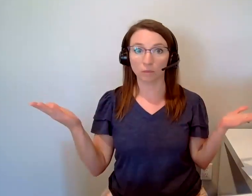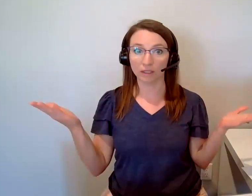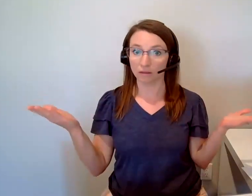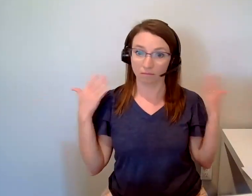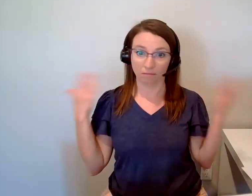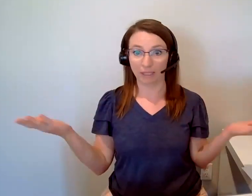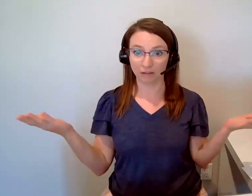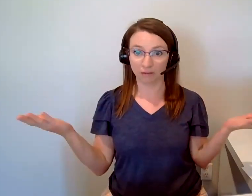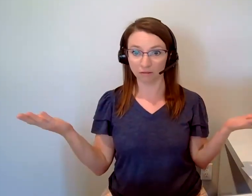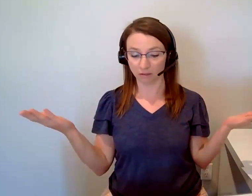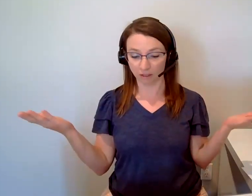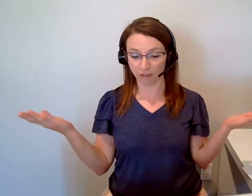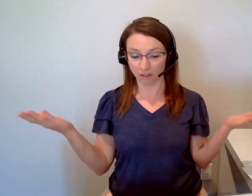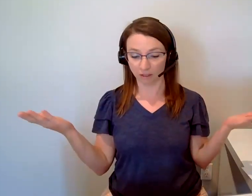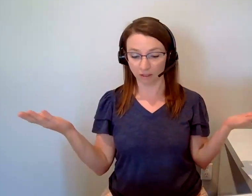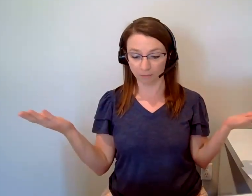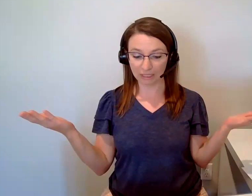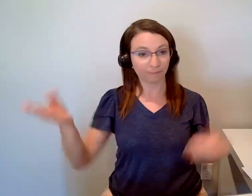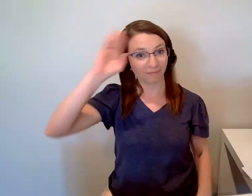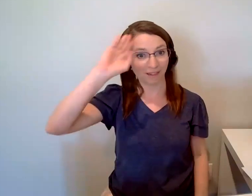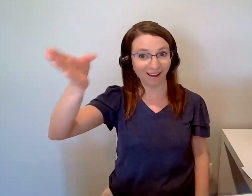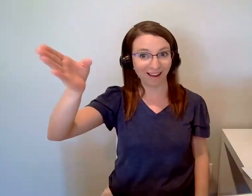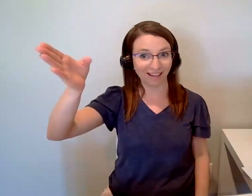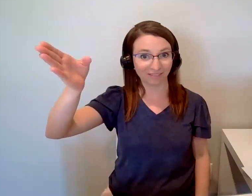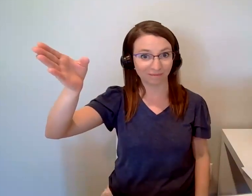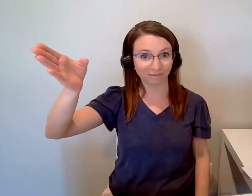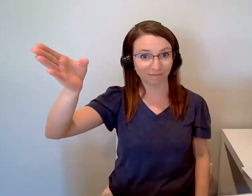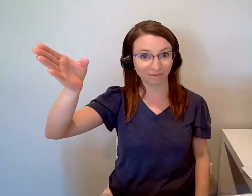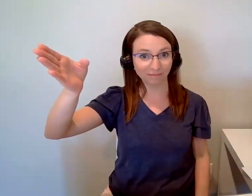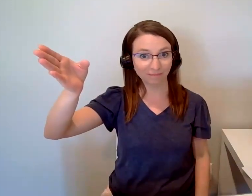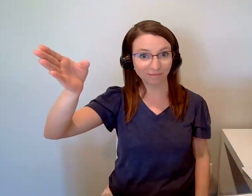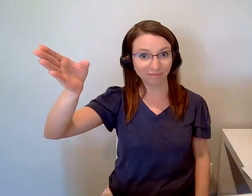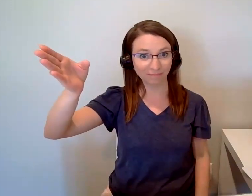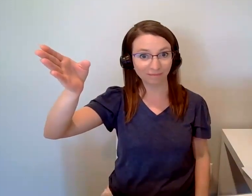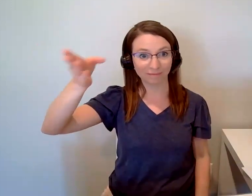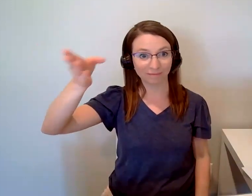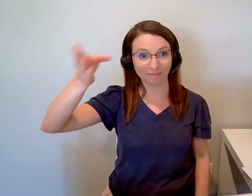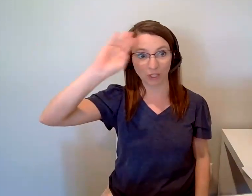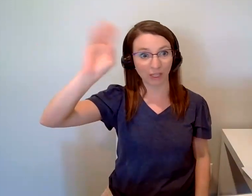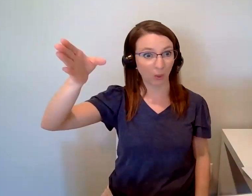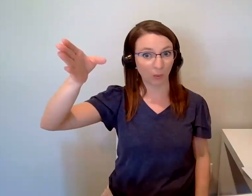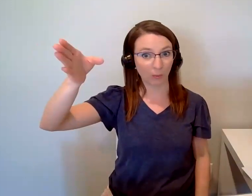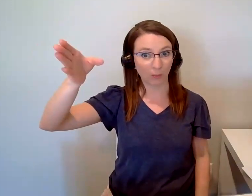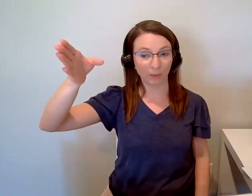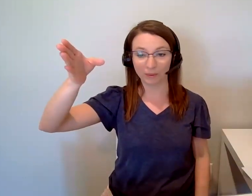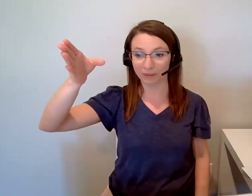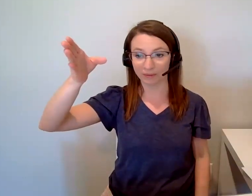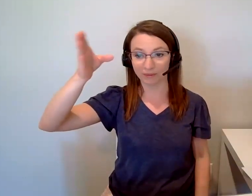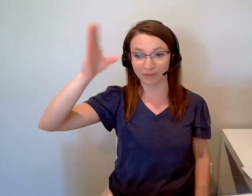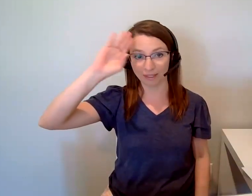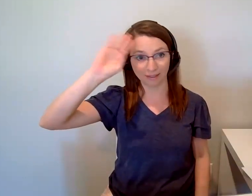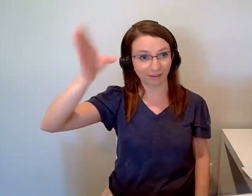just start with basic greeting. Hi or hello.